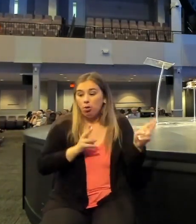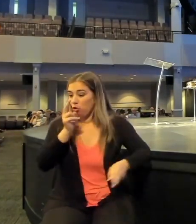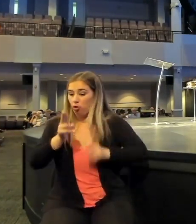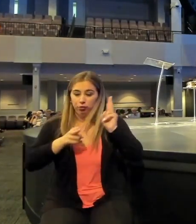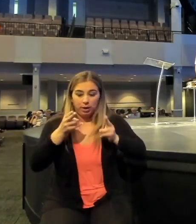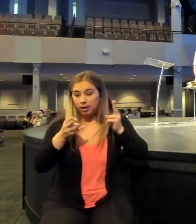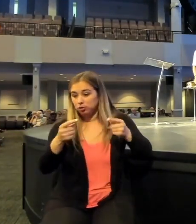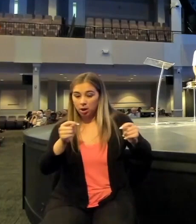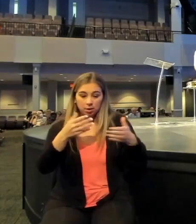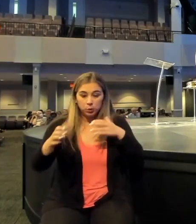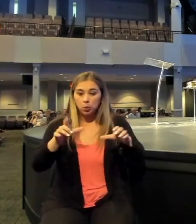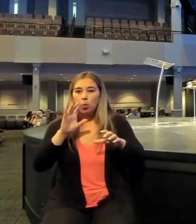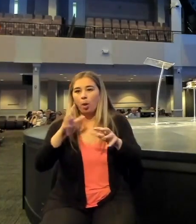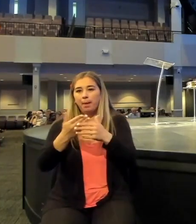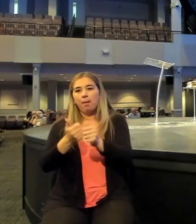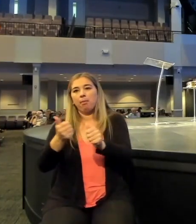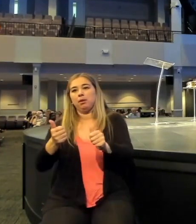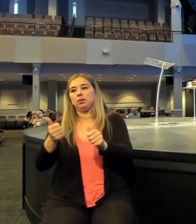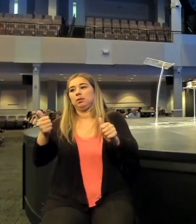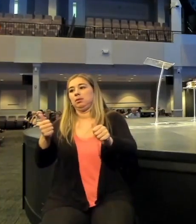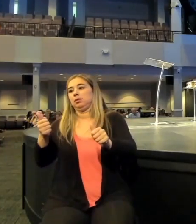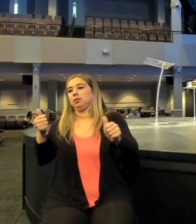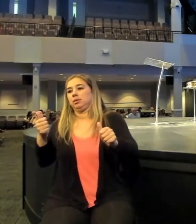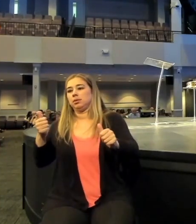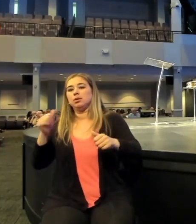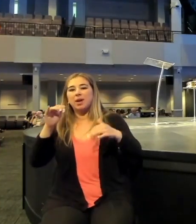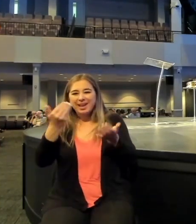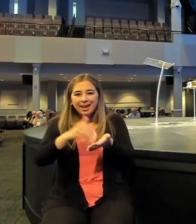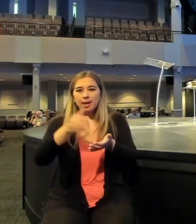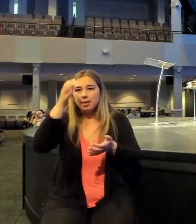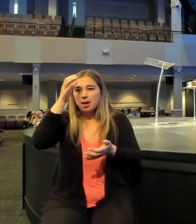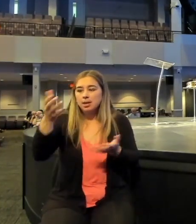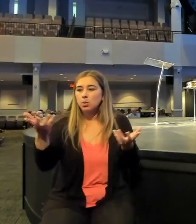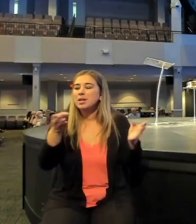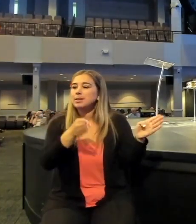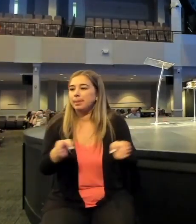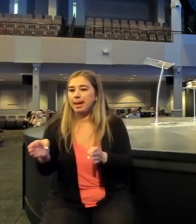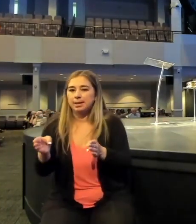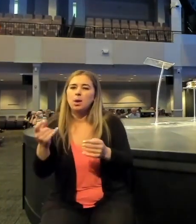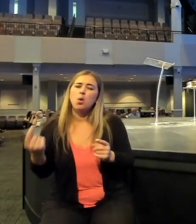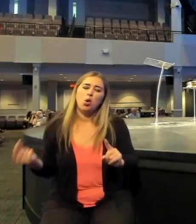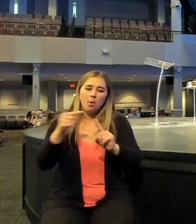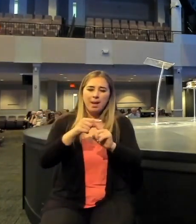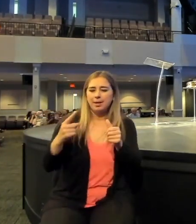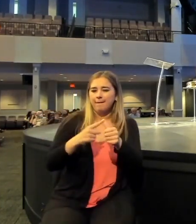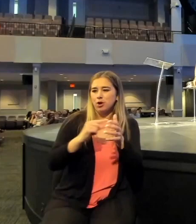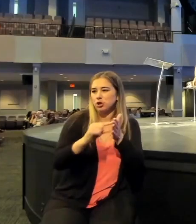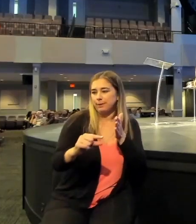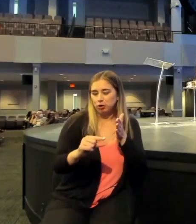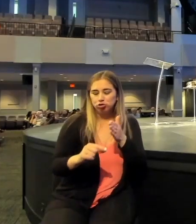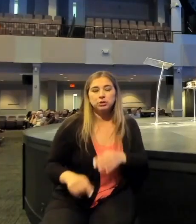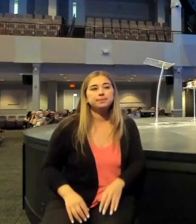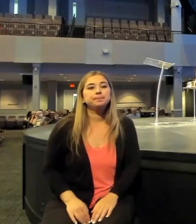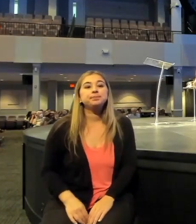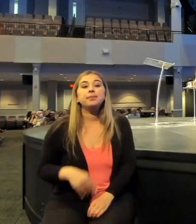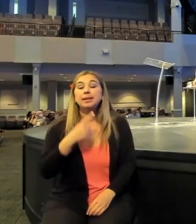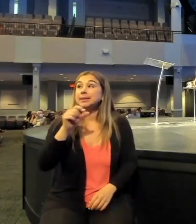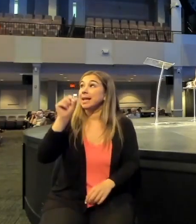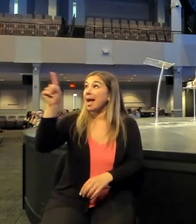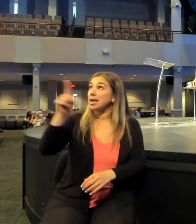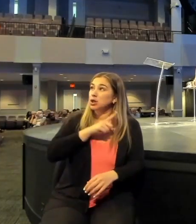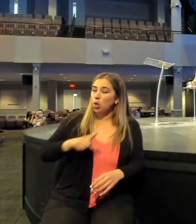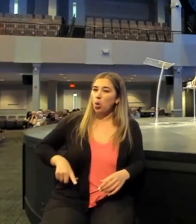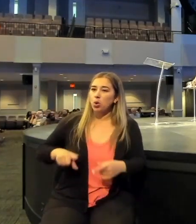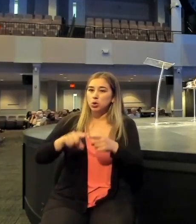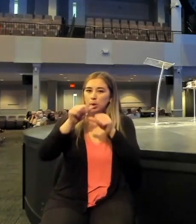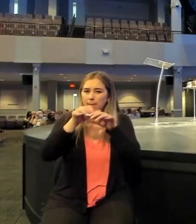further behind. So again, the concept here is planning. Let me go back to this verse just for a moment, though. Ask the Lord